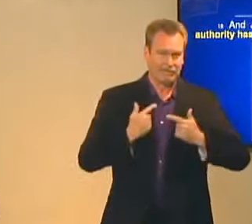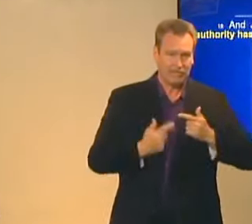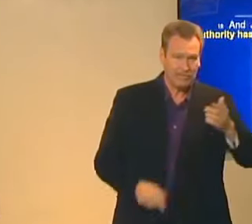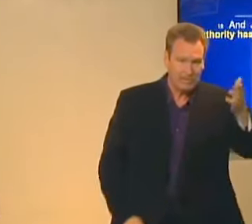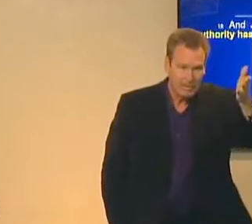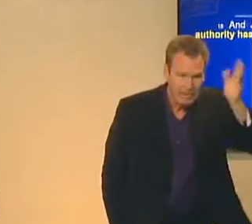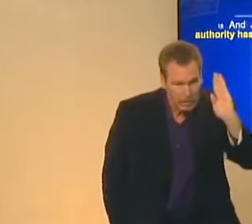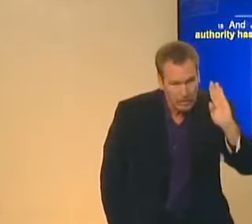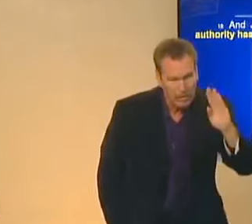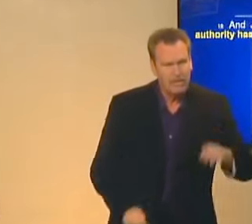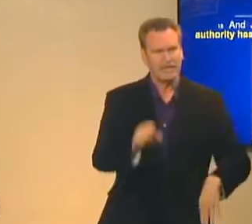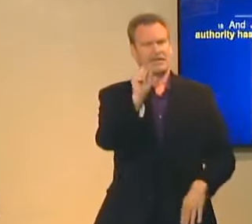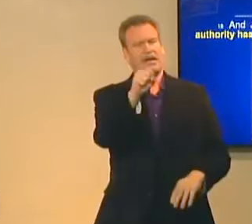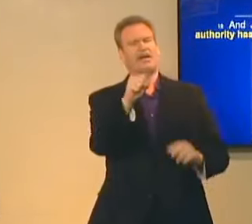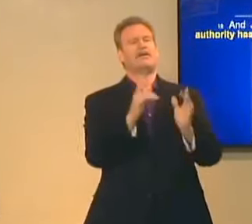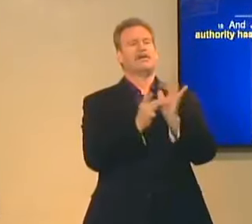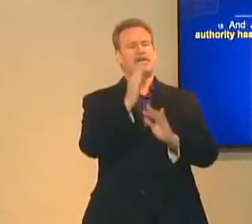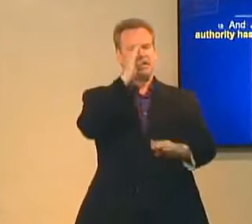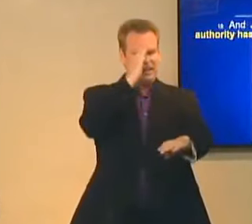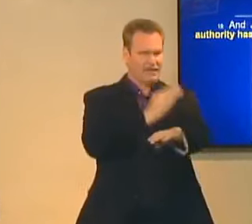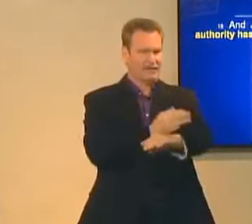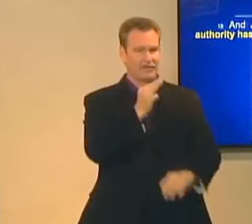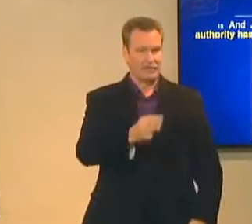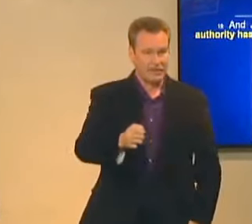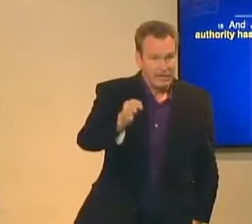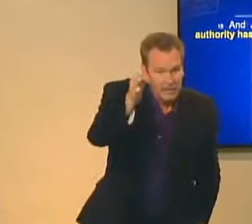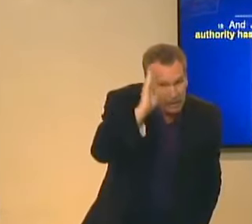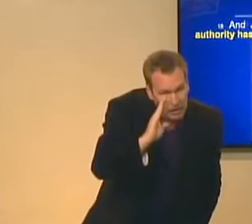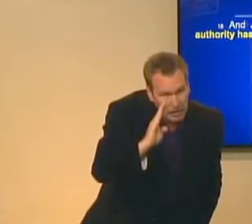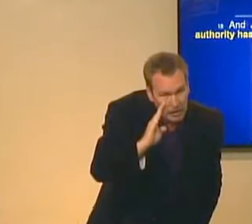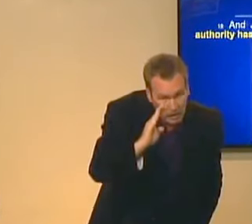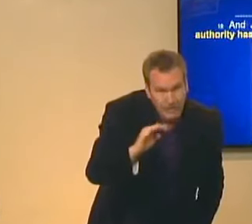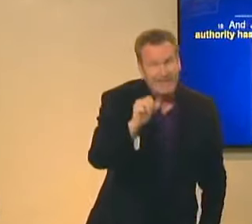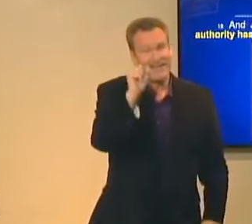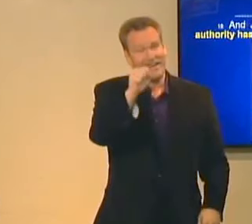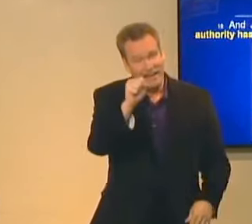Jesus Christ is truly the son of God. He is also the son of man.